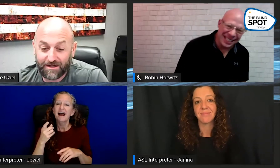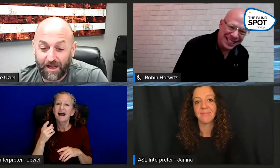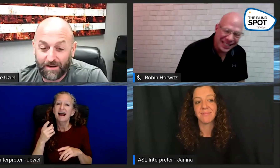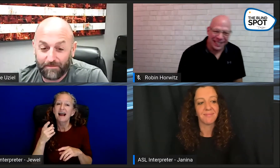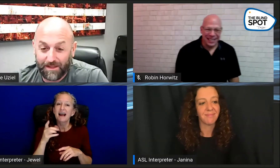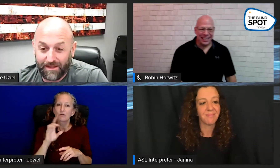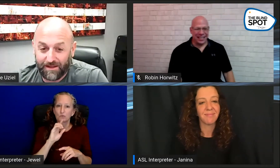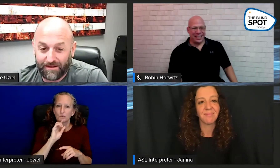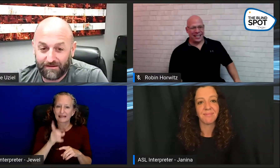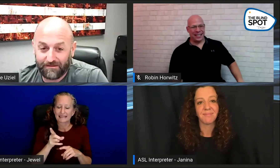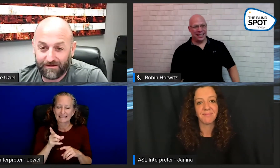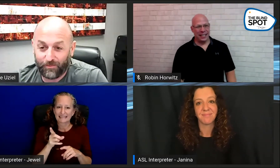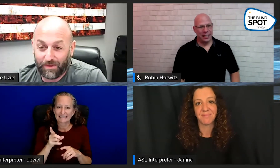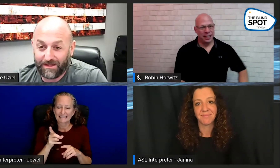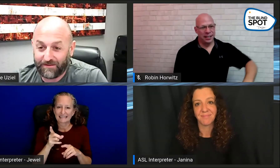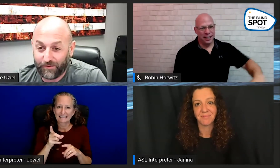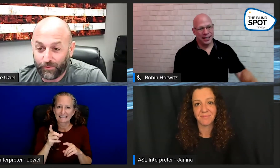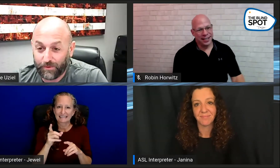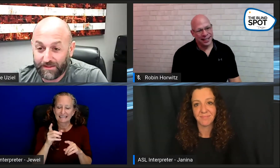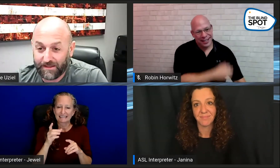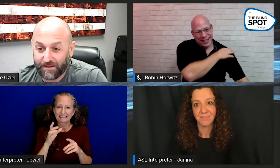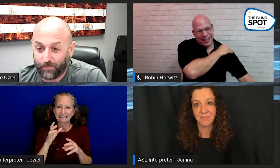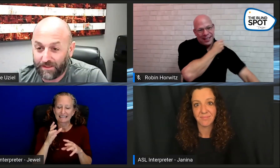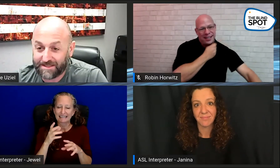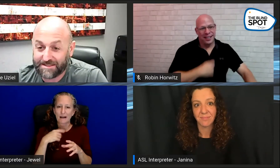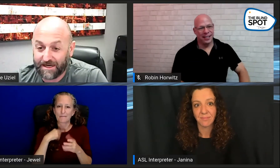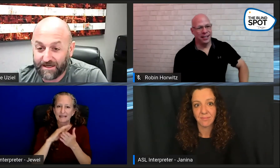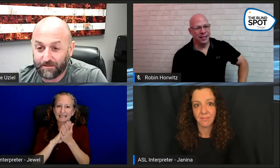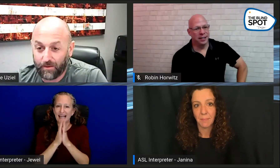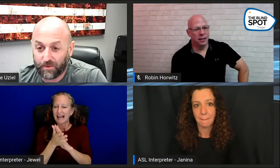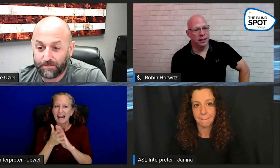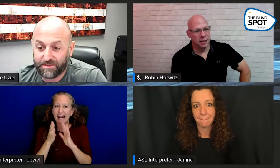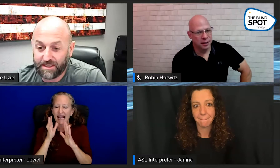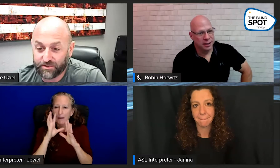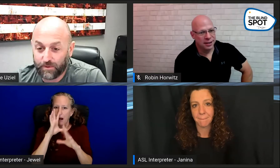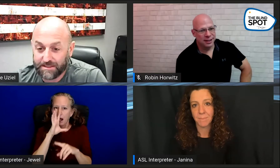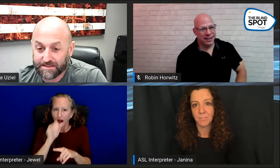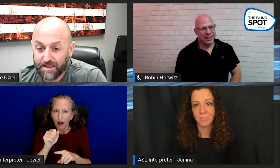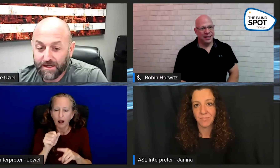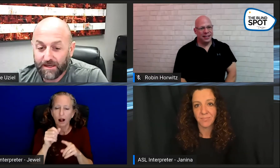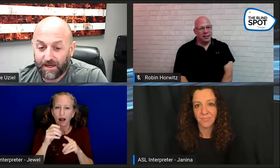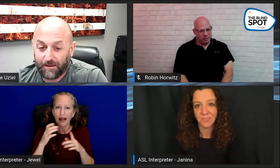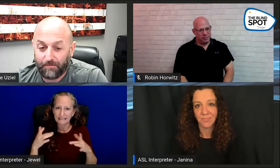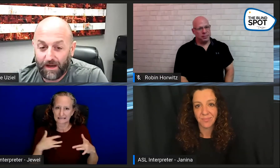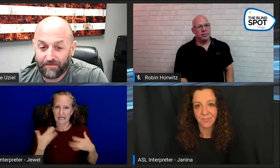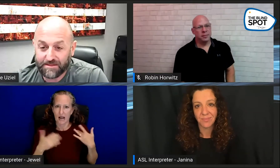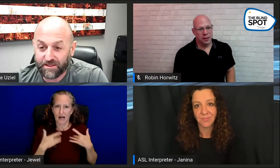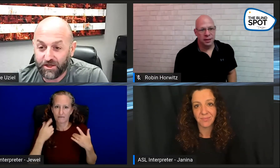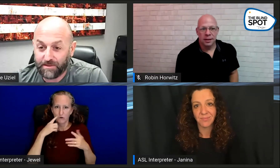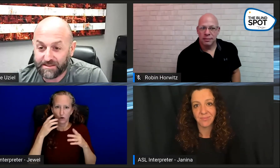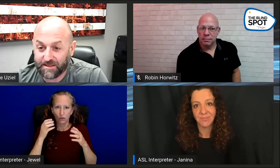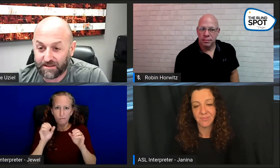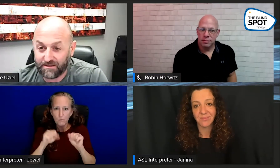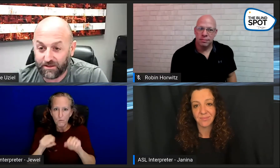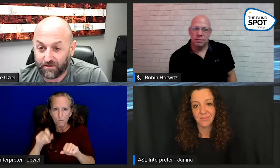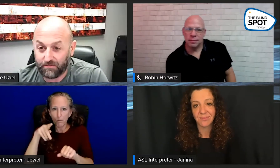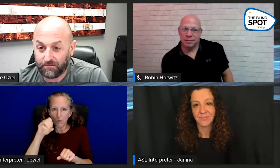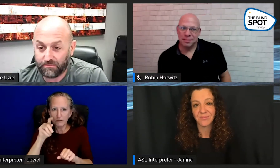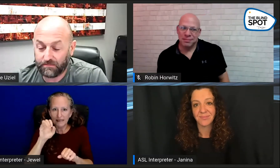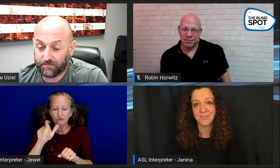really got me really in tune with it and really excited about what the potential was. Obviously, nobody